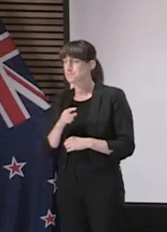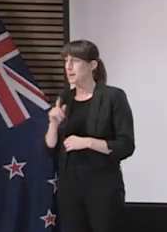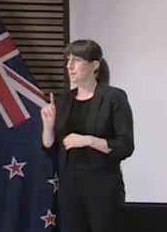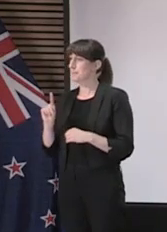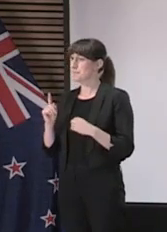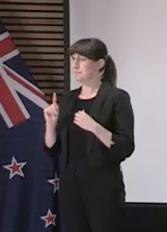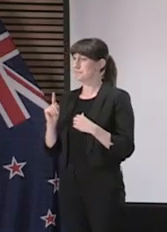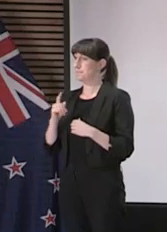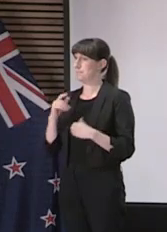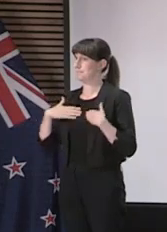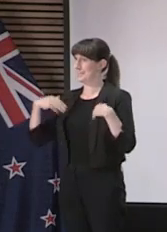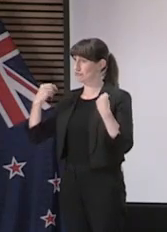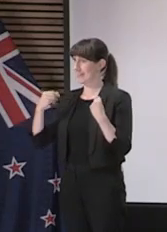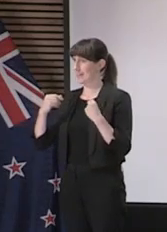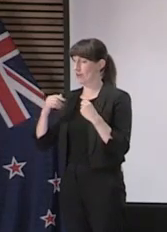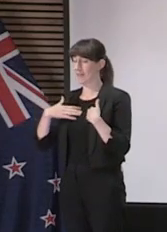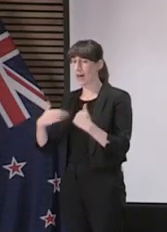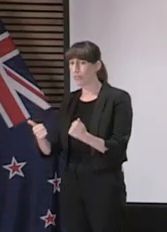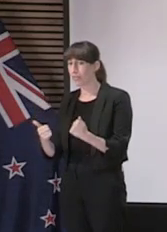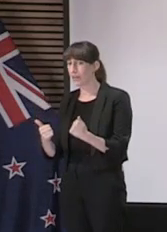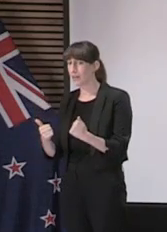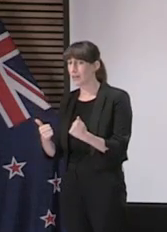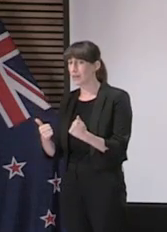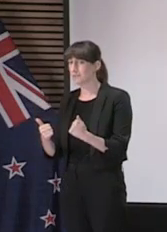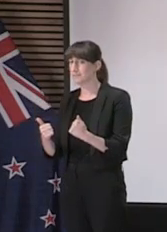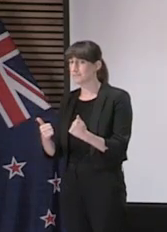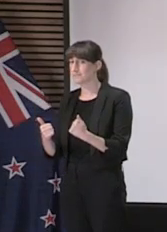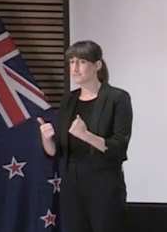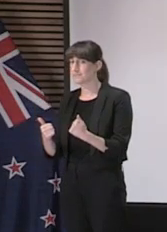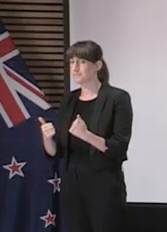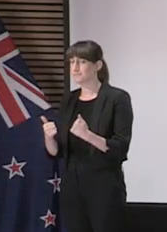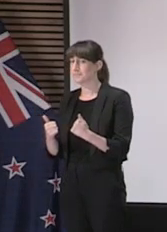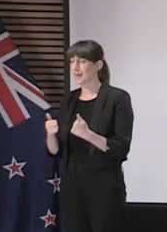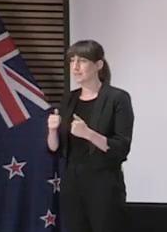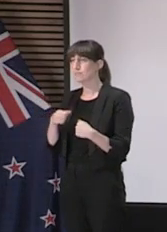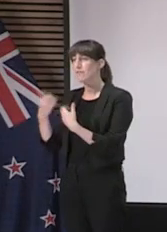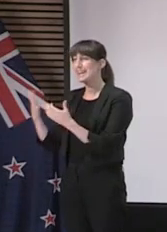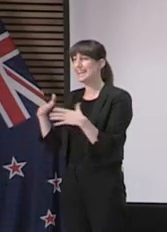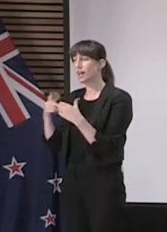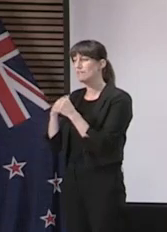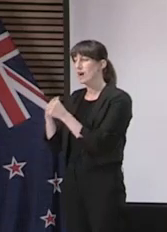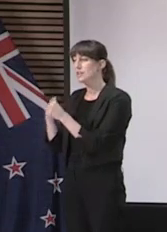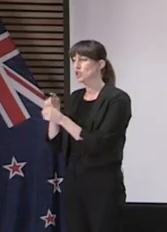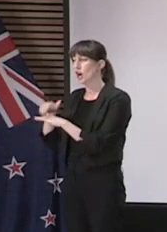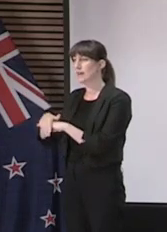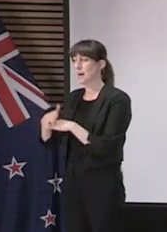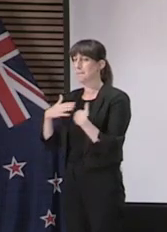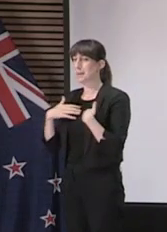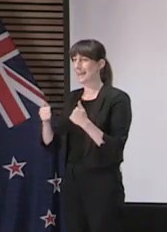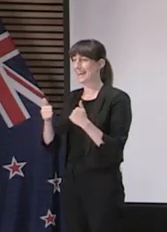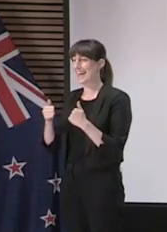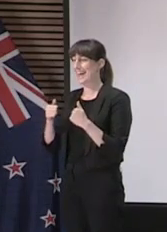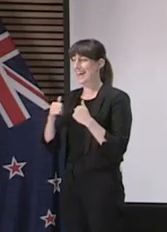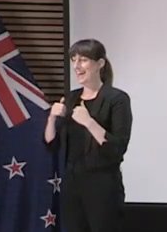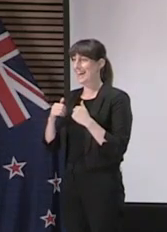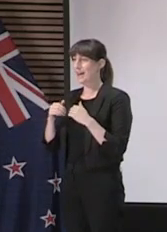ministers or other government departments on what the public health effects might be under the various scenarios